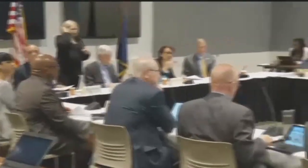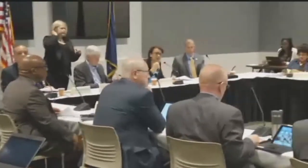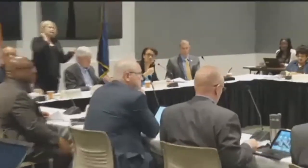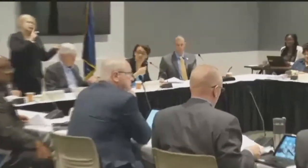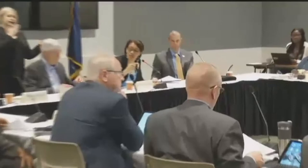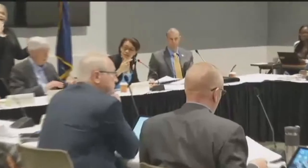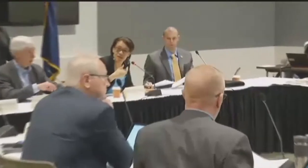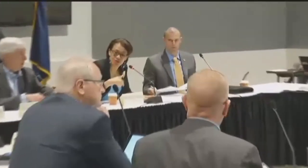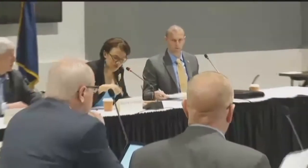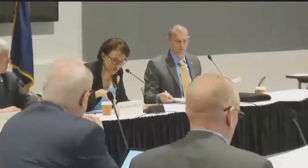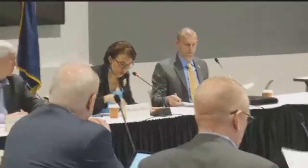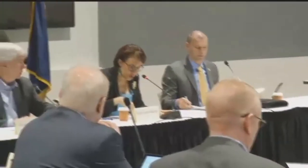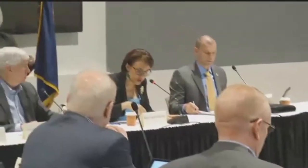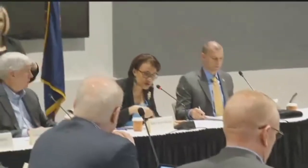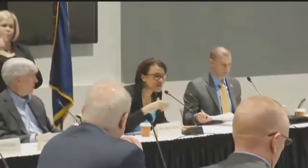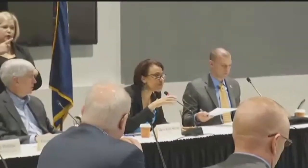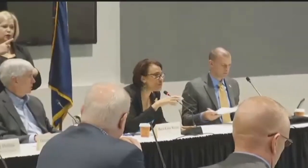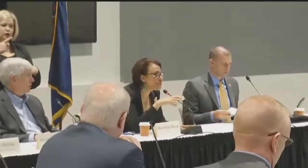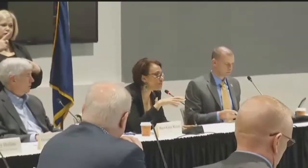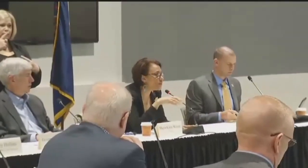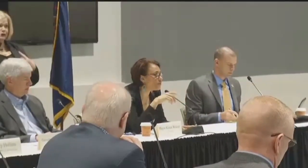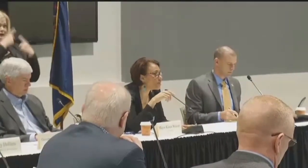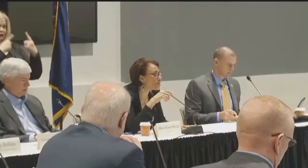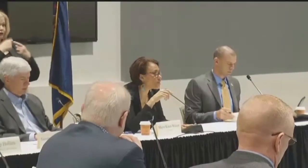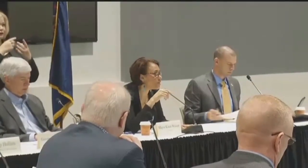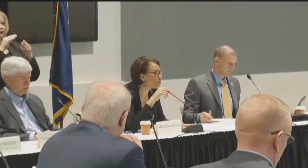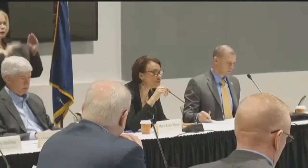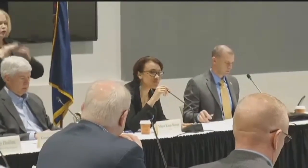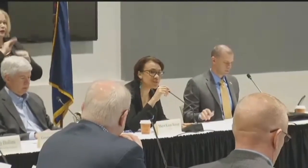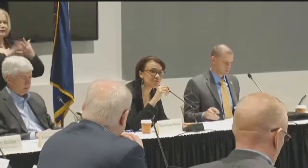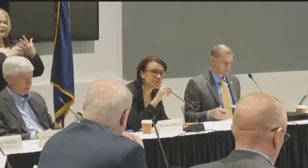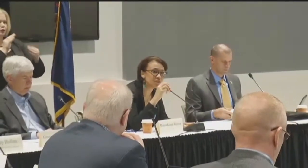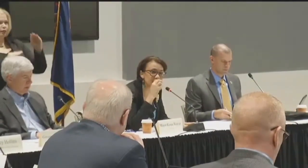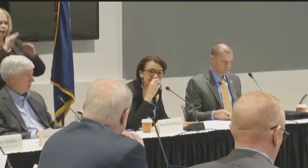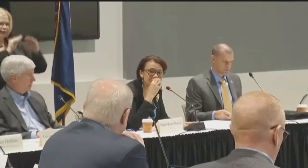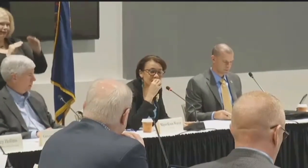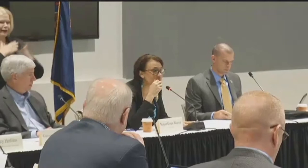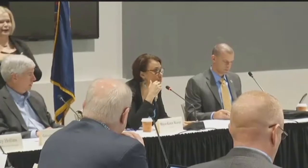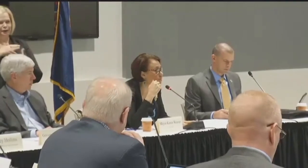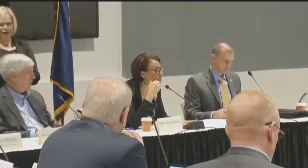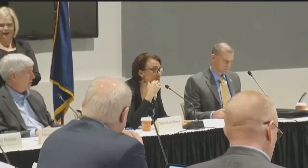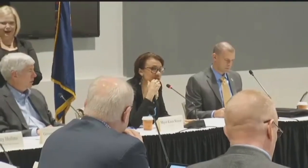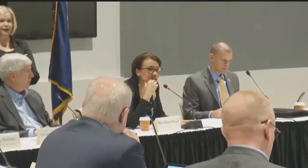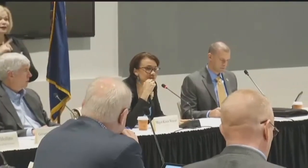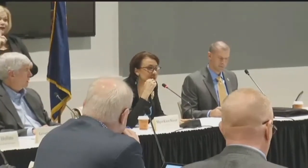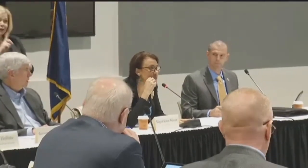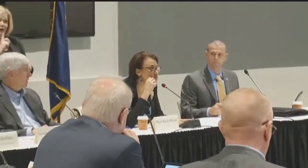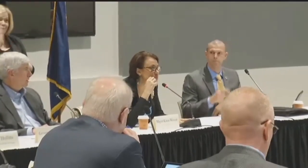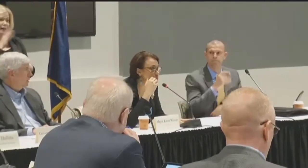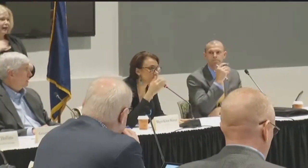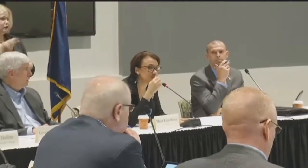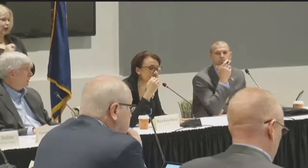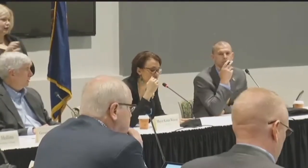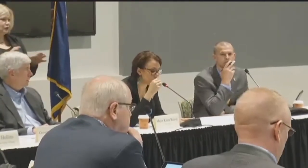Okay, thank you. And thank you for it, the consideration and flipping the schedule for me. I appreciate it. I'm really going to have John